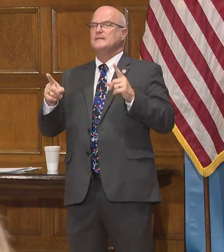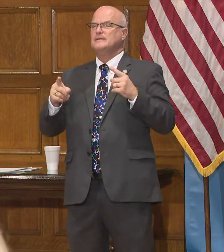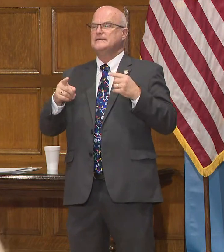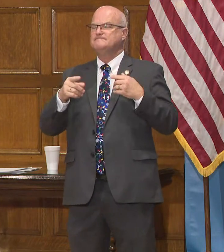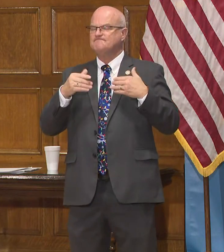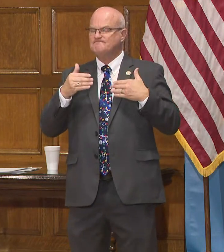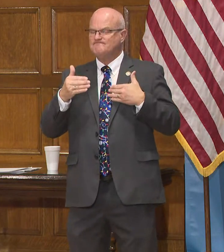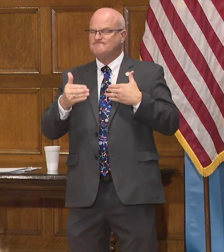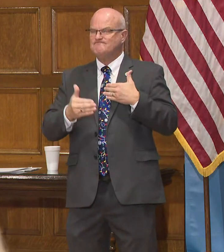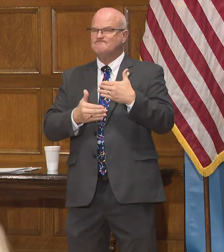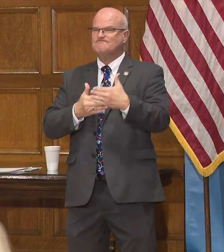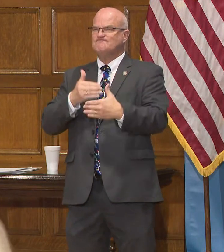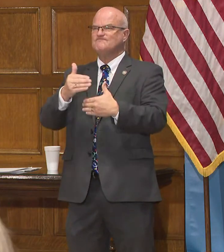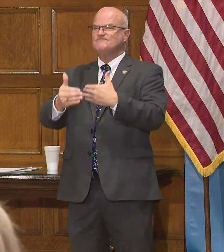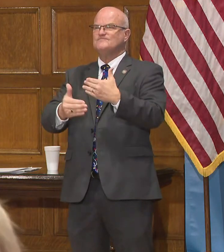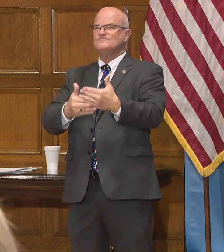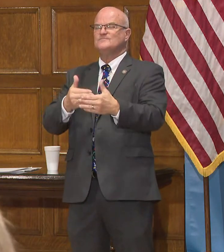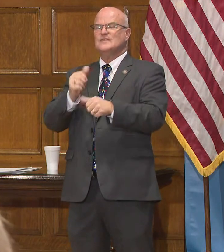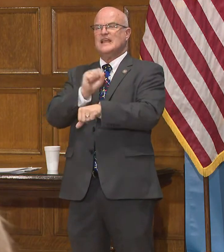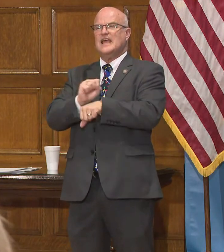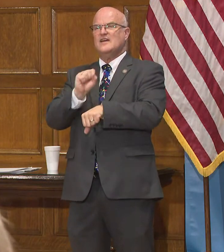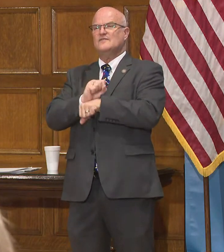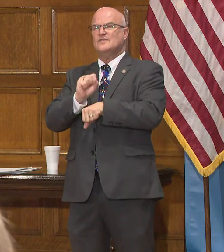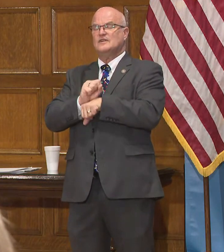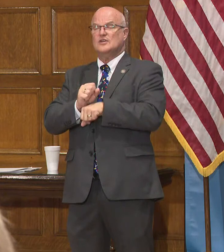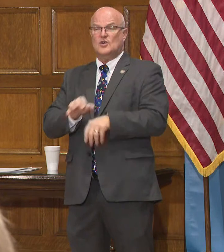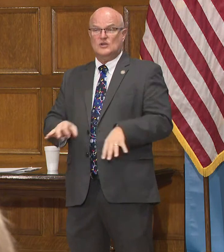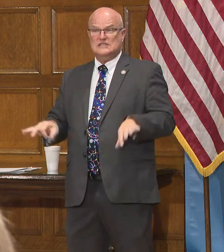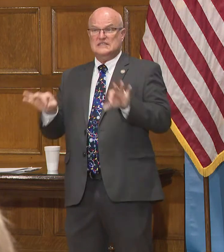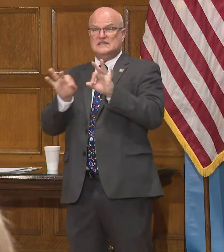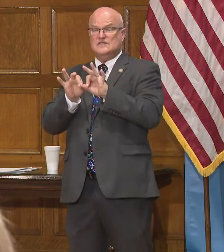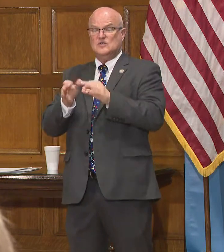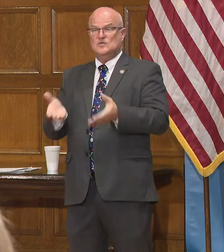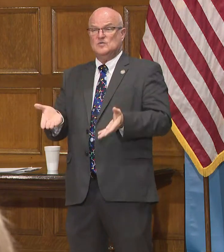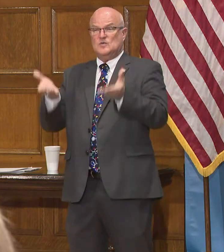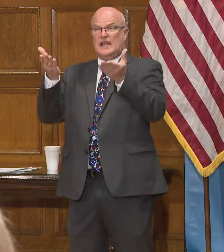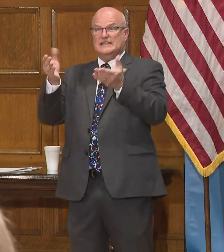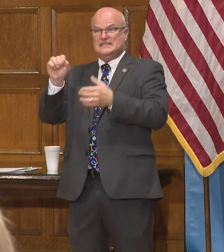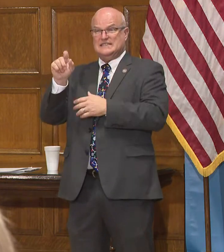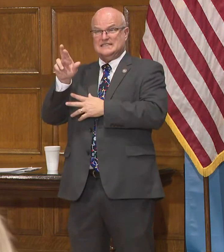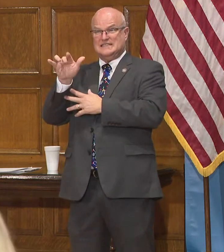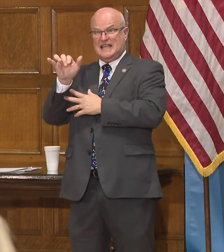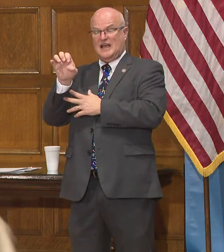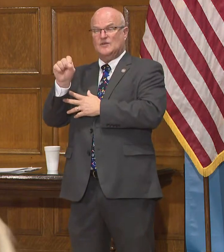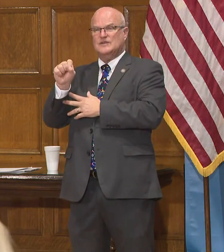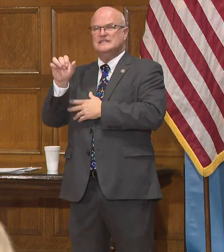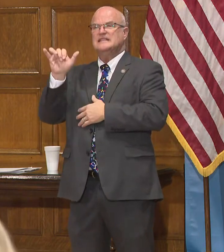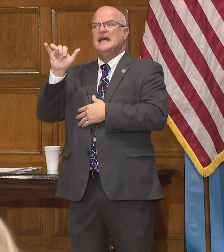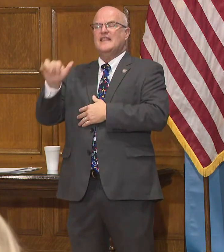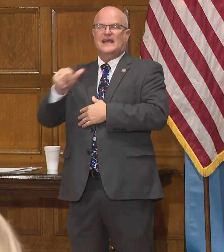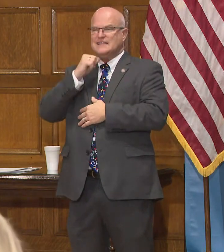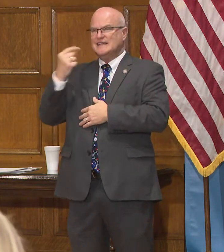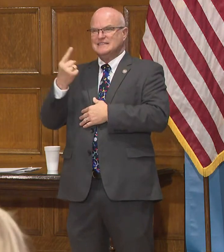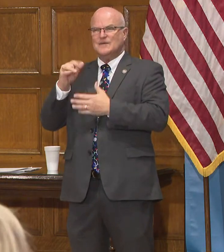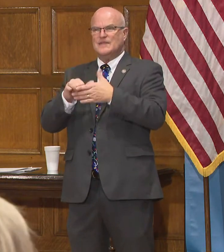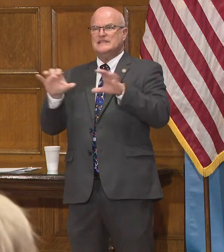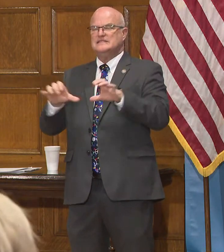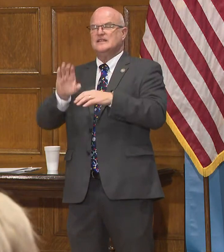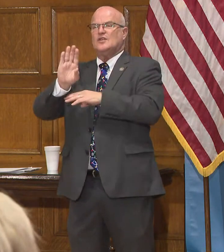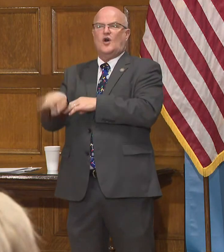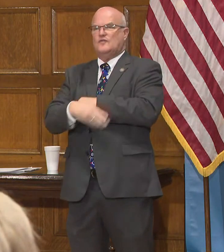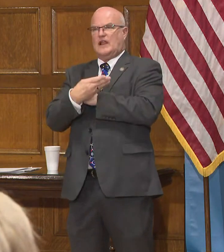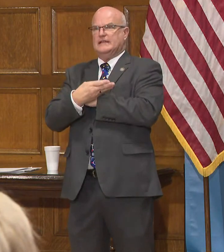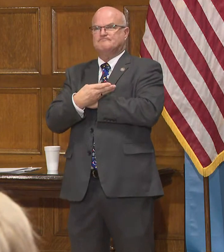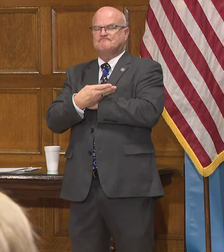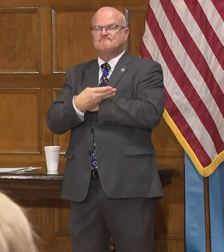effort there. I mean, it's when you're talking about significantly raising law enforcement salaries, that is not something that's done